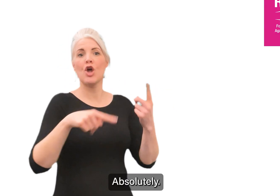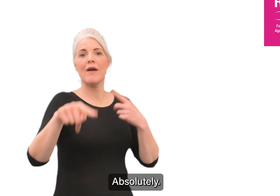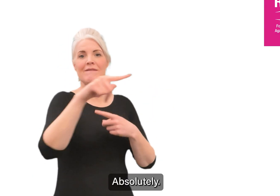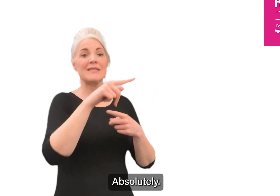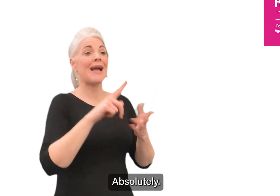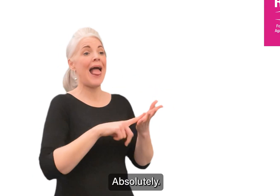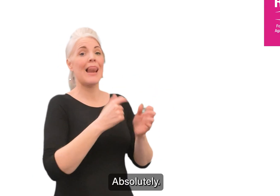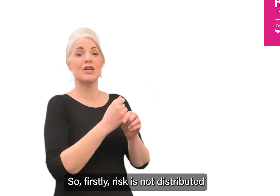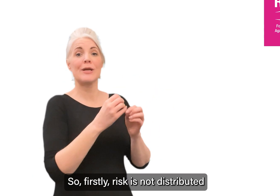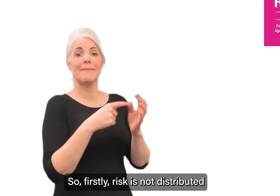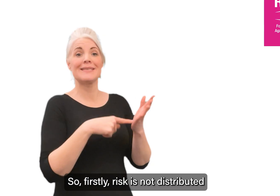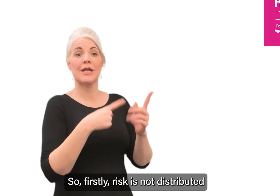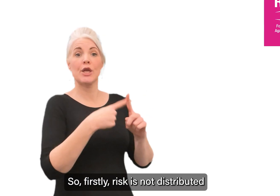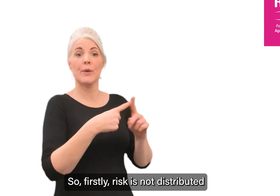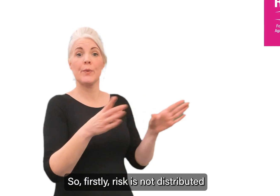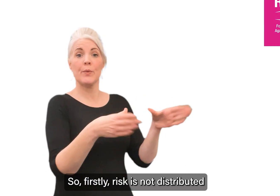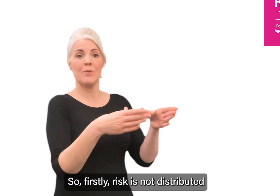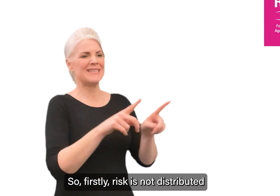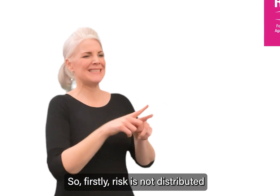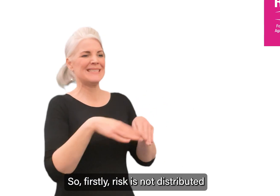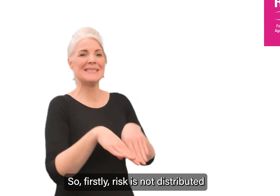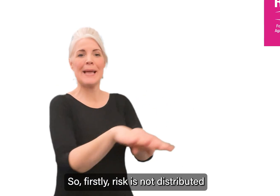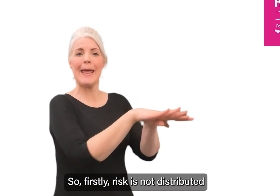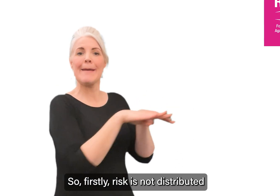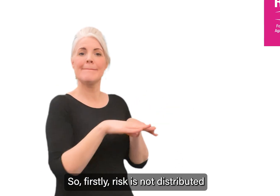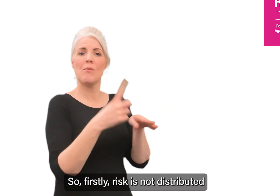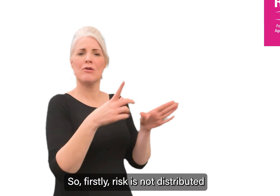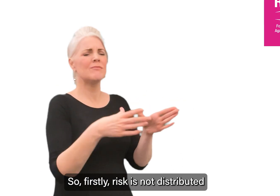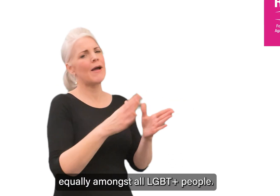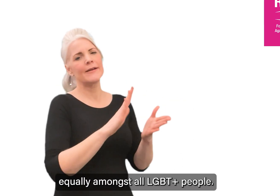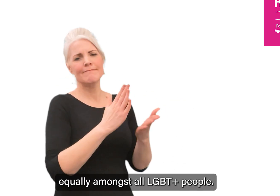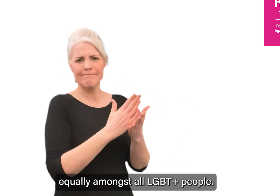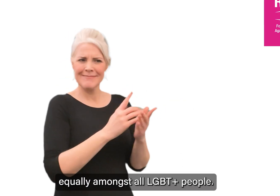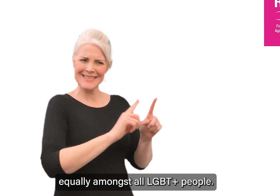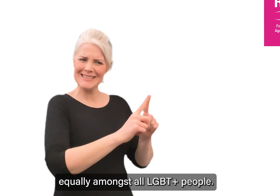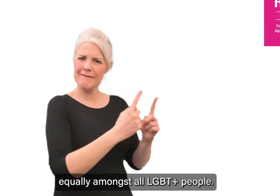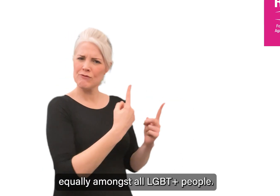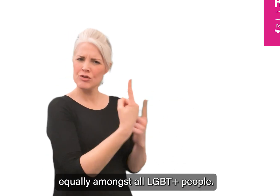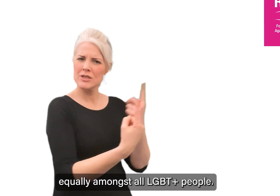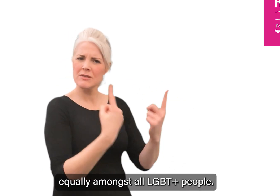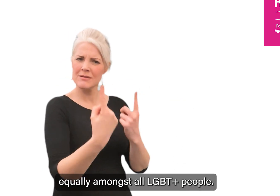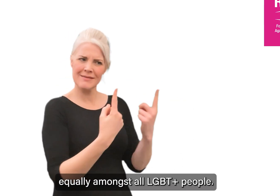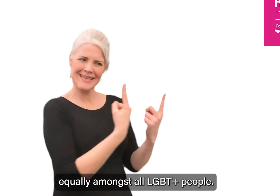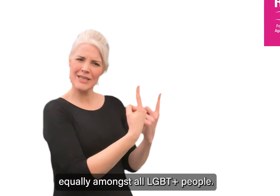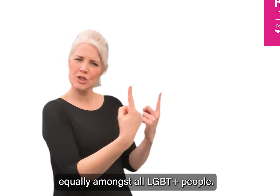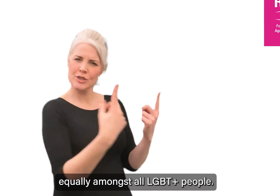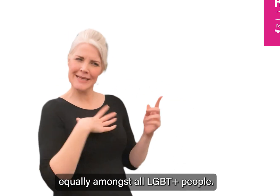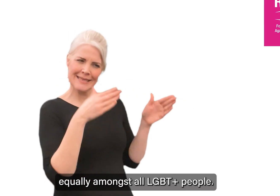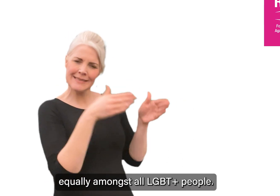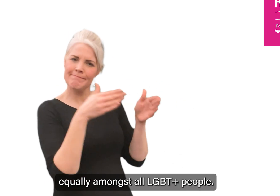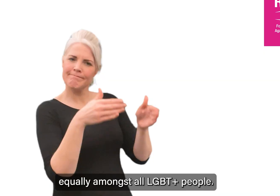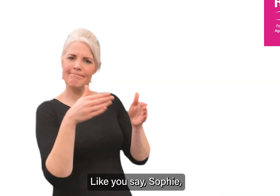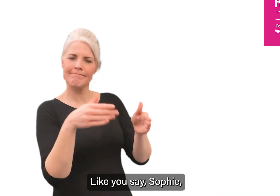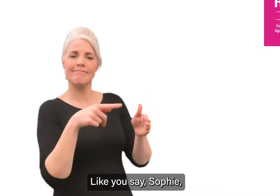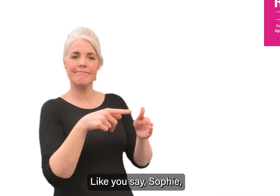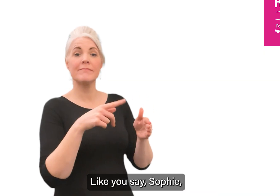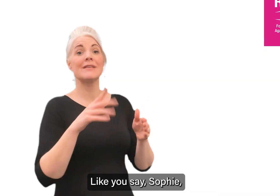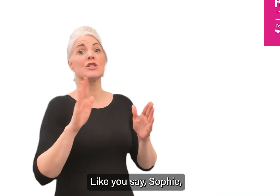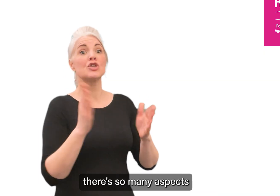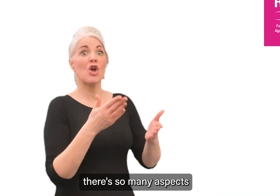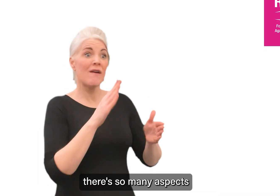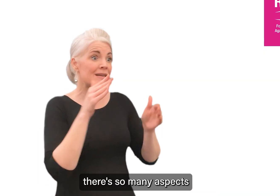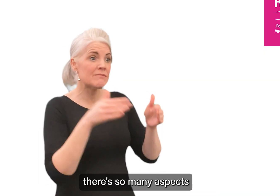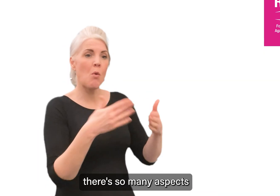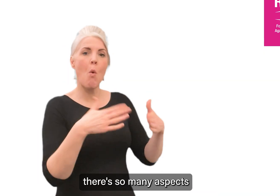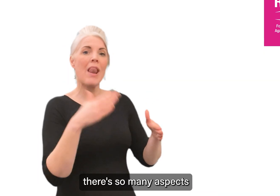Absolutely. So firstly, risk is not distributed equally amongst all LGBT plus people. Like you say,